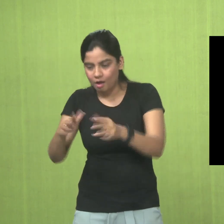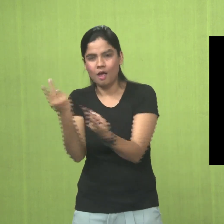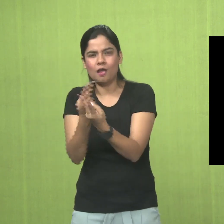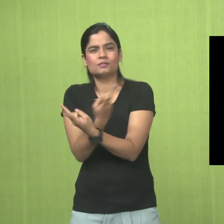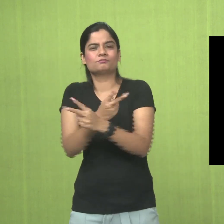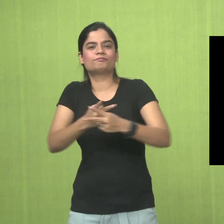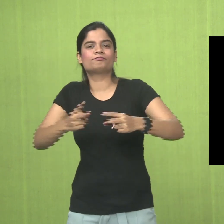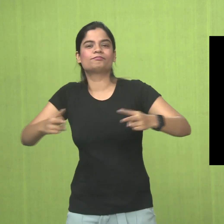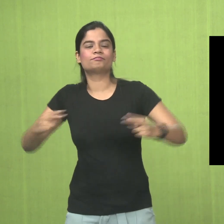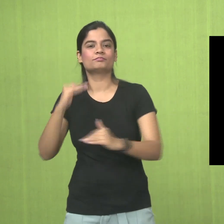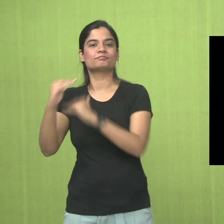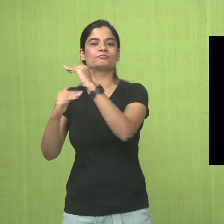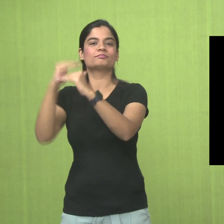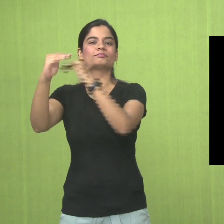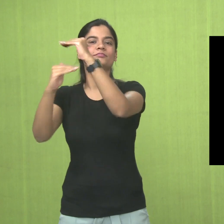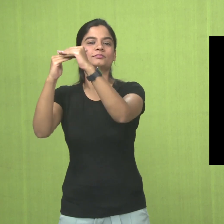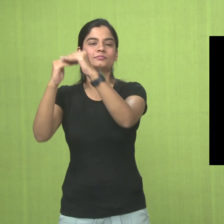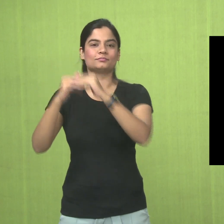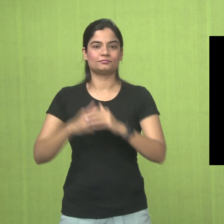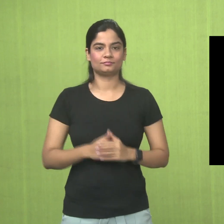workplace for our own progress.